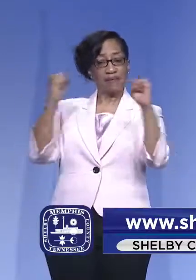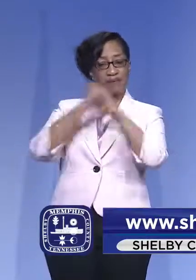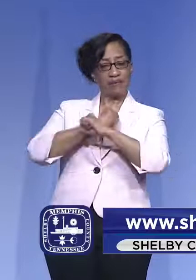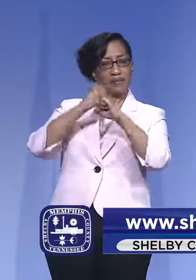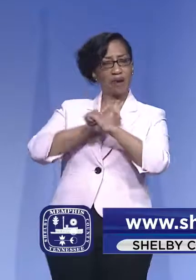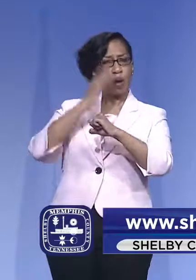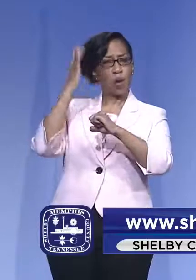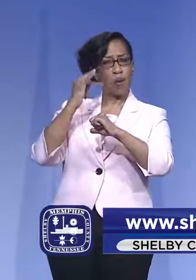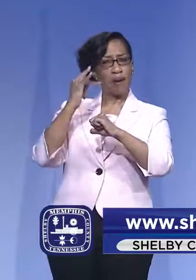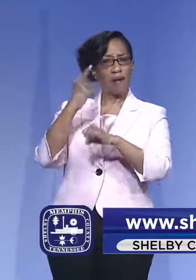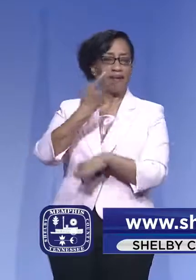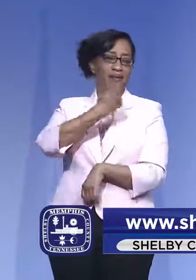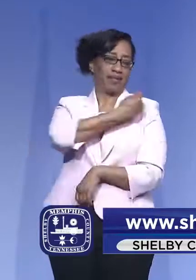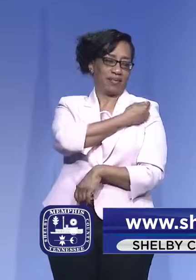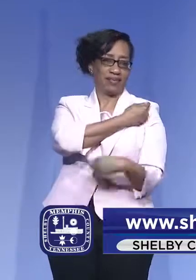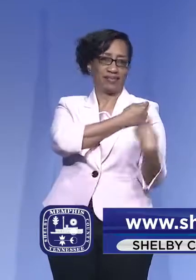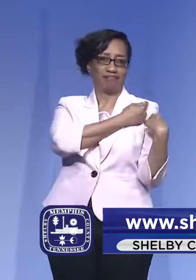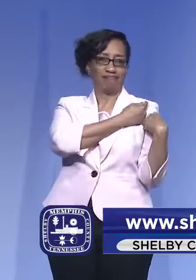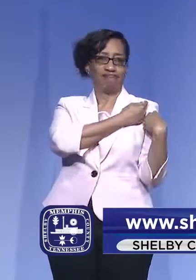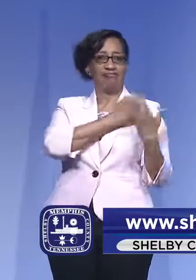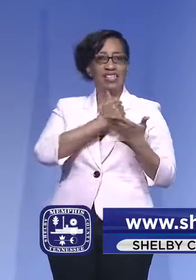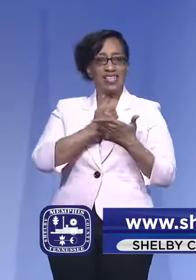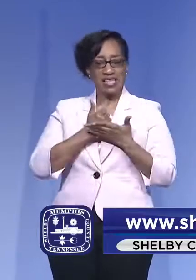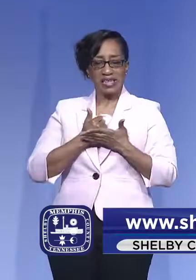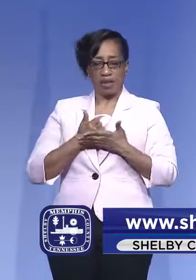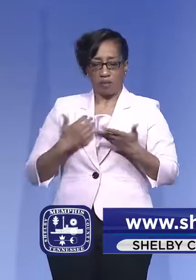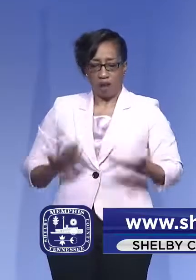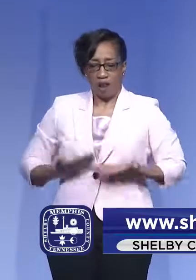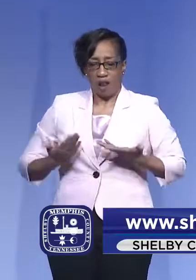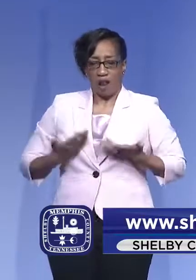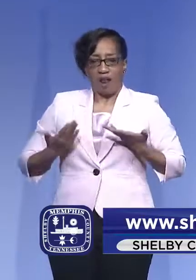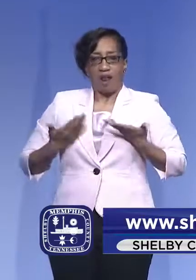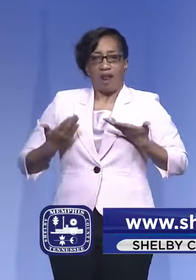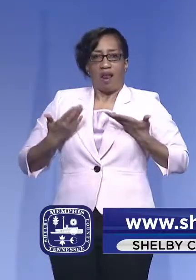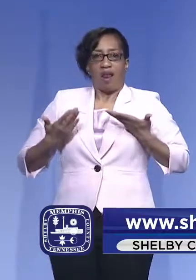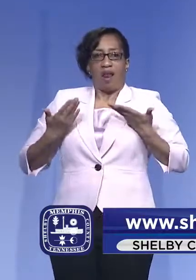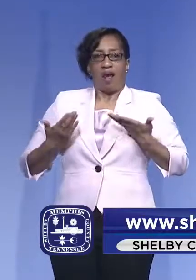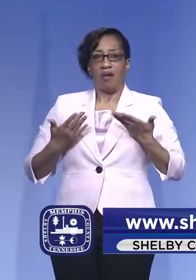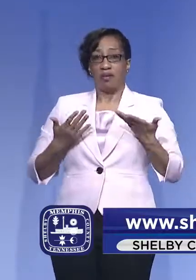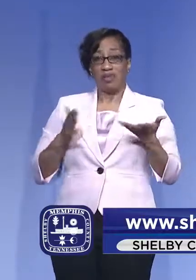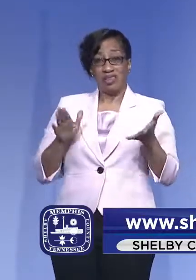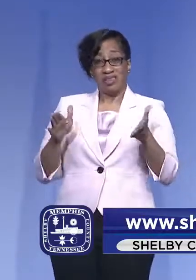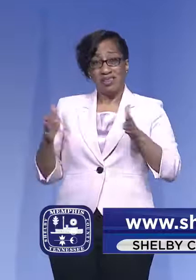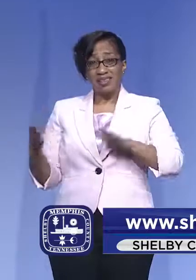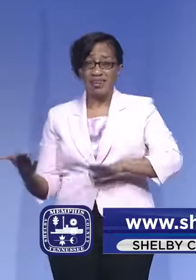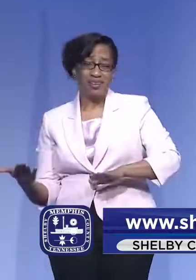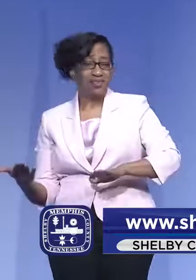up, and that you're much less likely to die, much less likely to wind up with severe disease in the